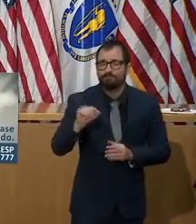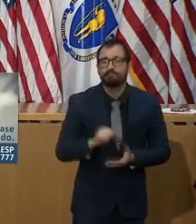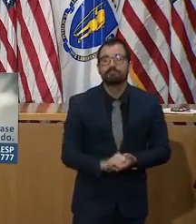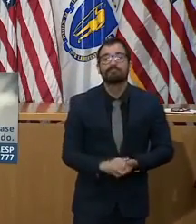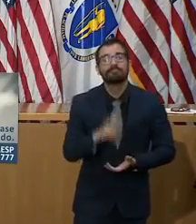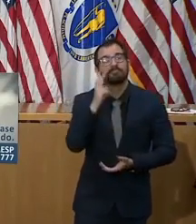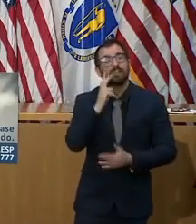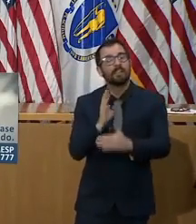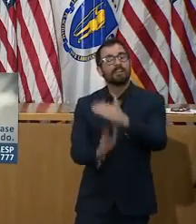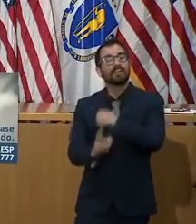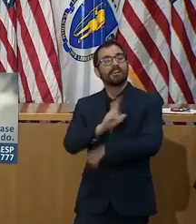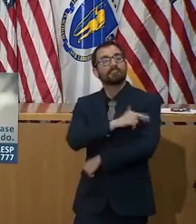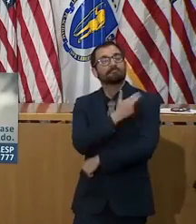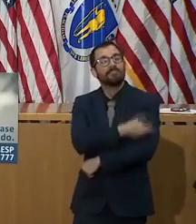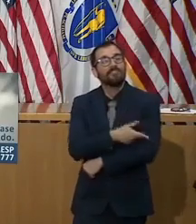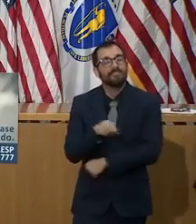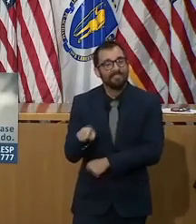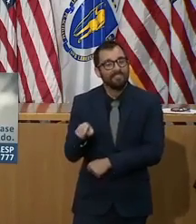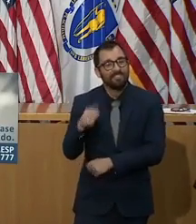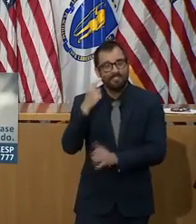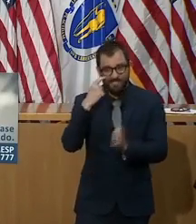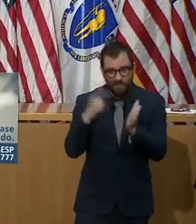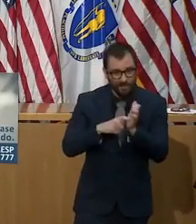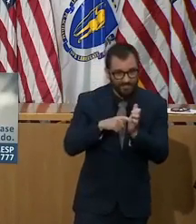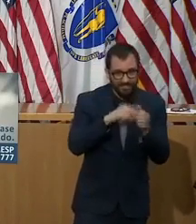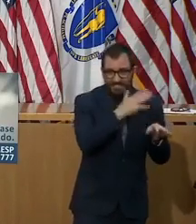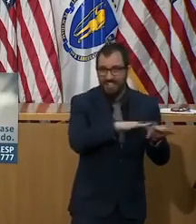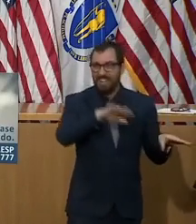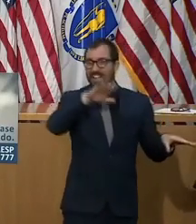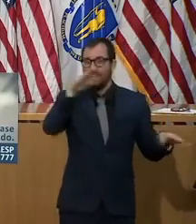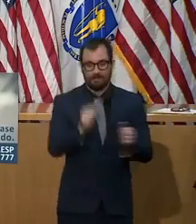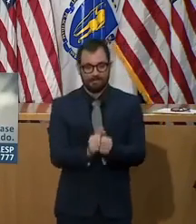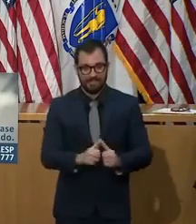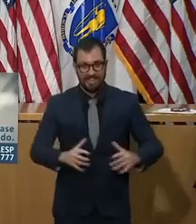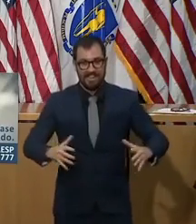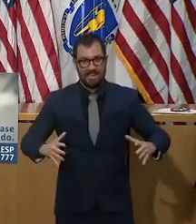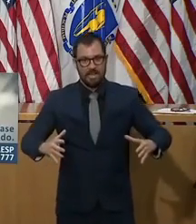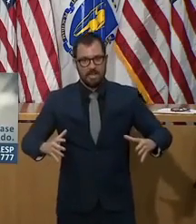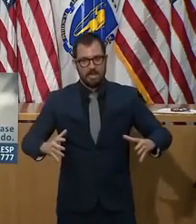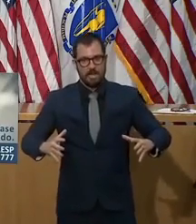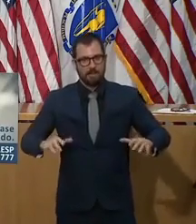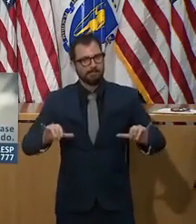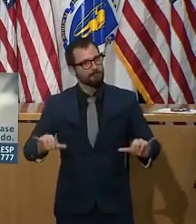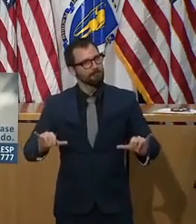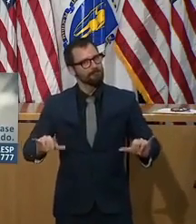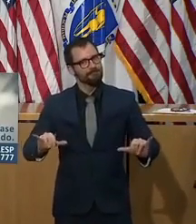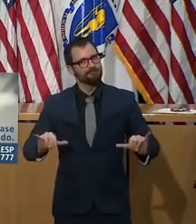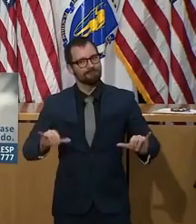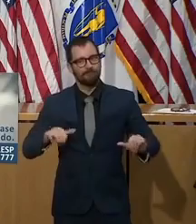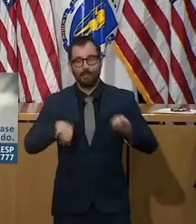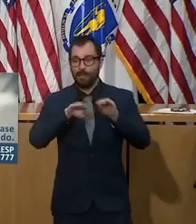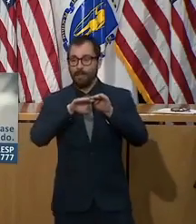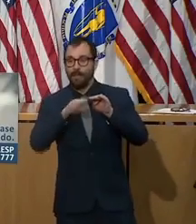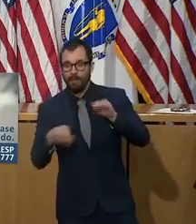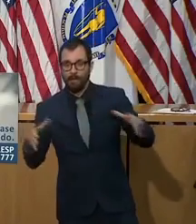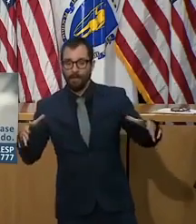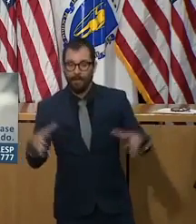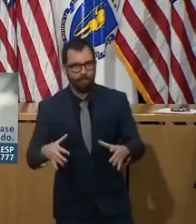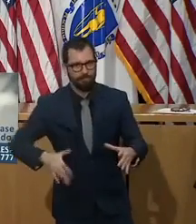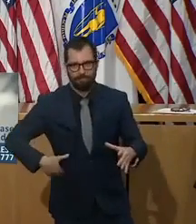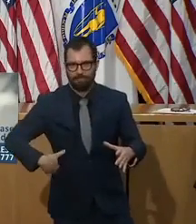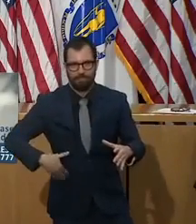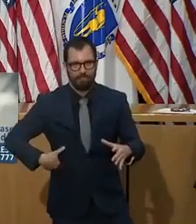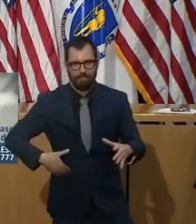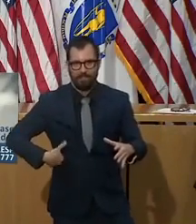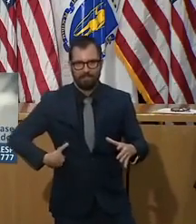remain high, plateaued is the word I would use, statewide, and many healthcare facilities are still relying on